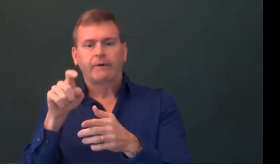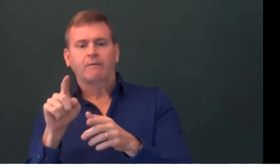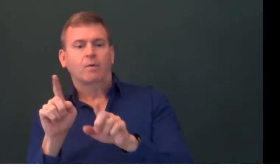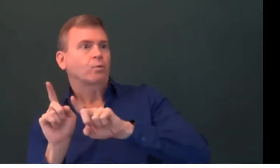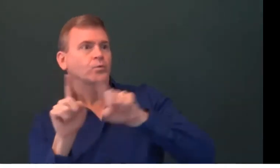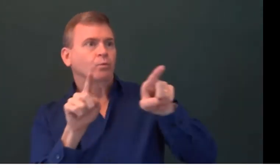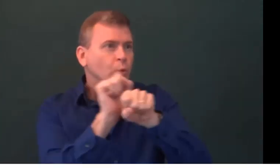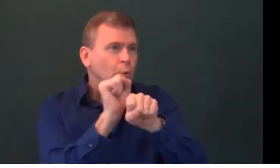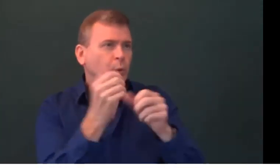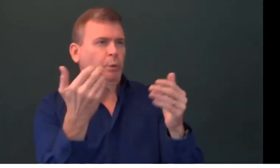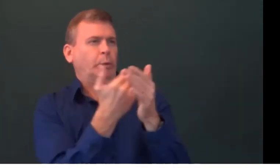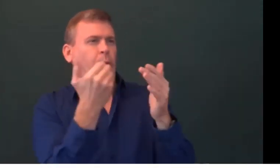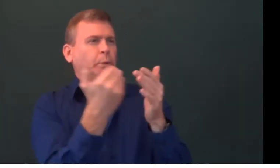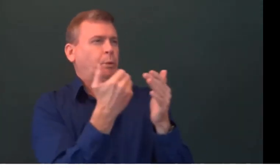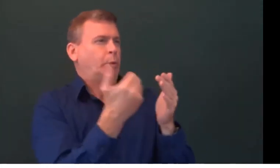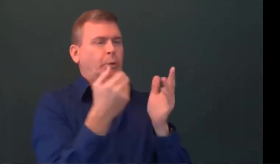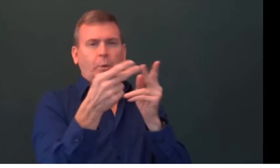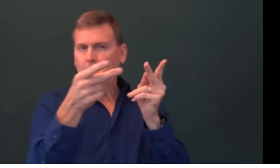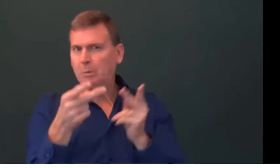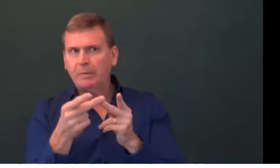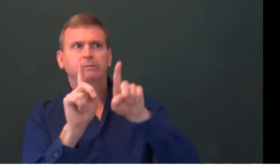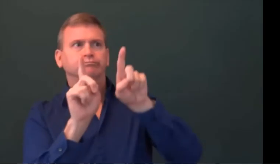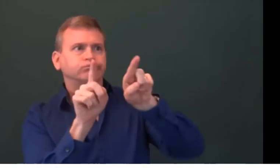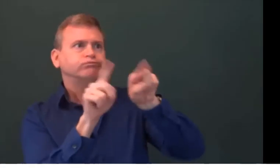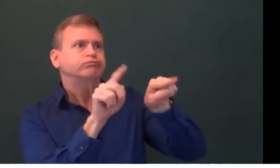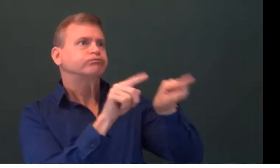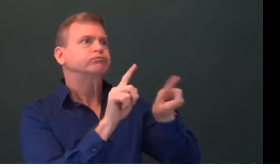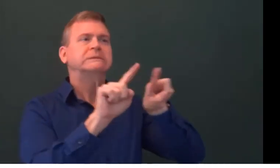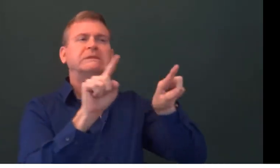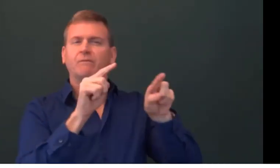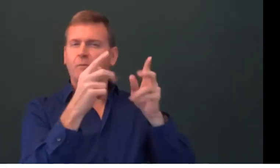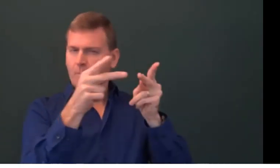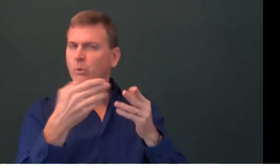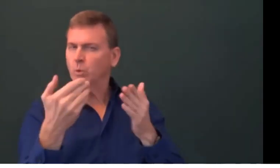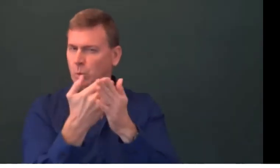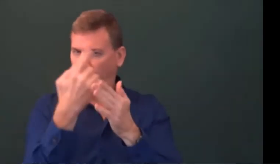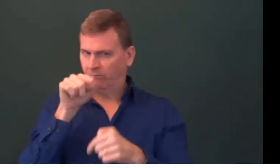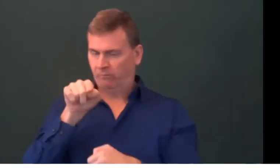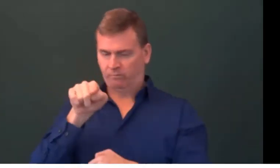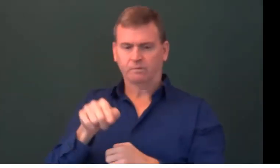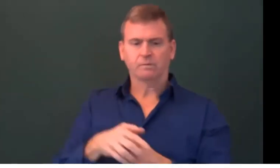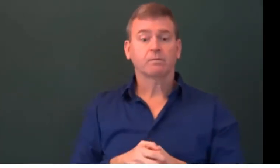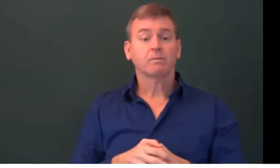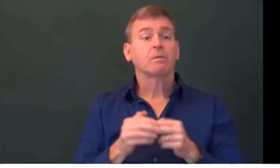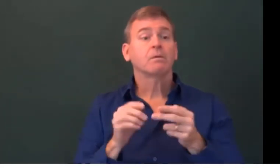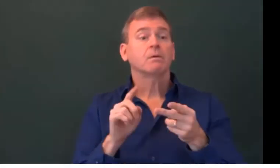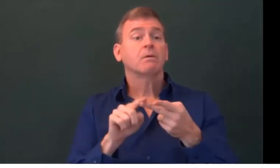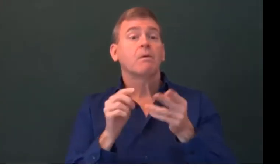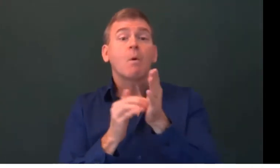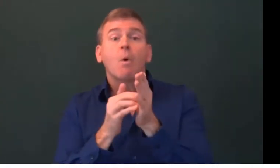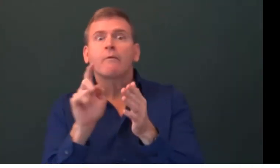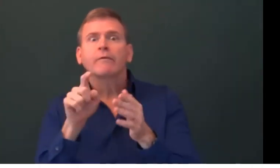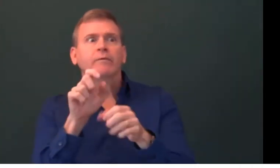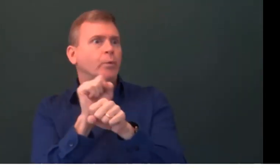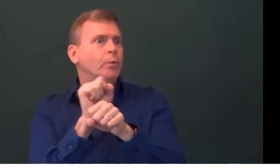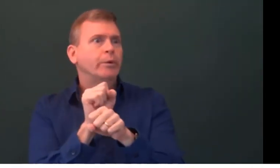For example, freelance interpreters frequently work in new environments.